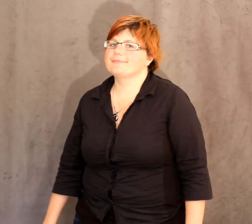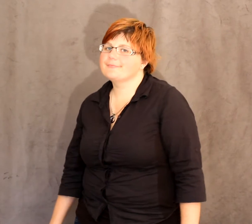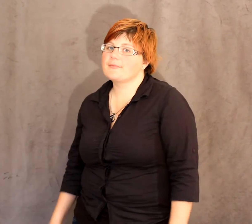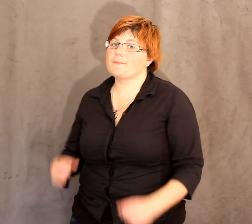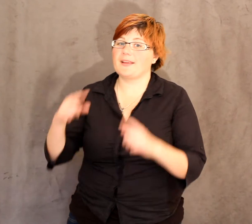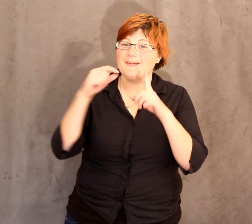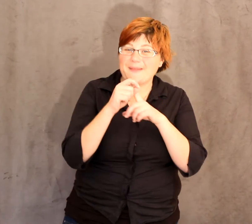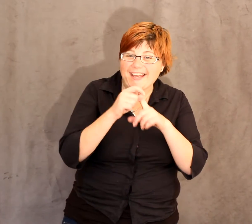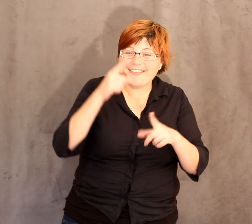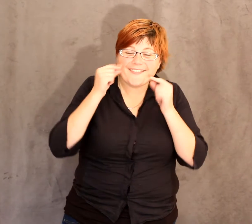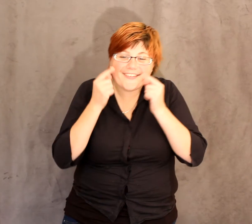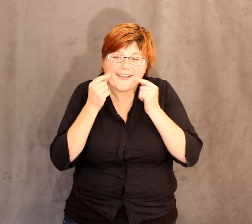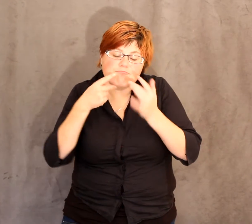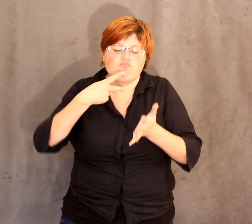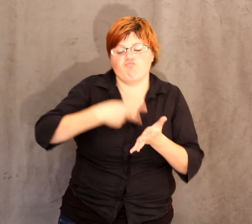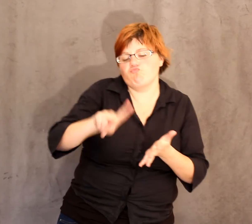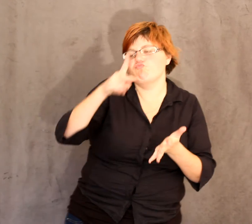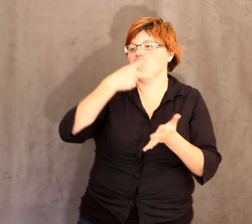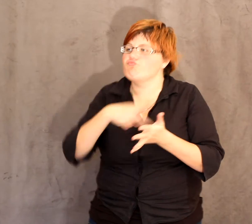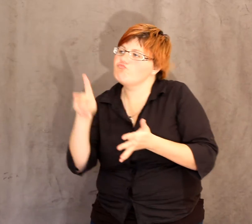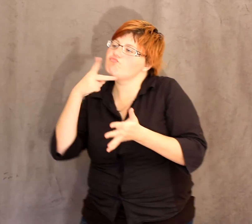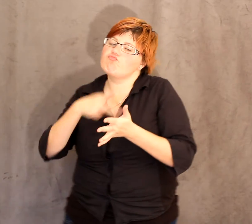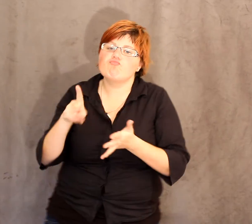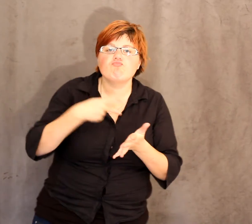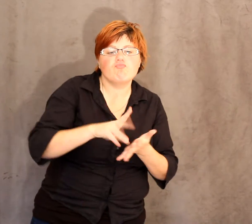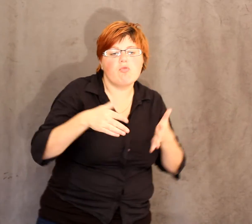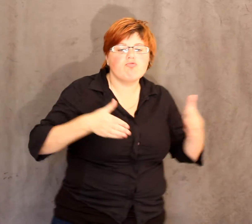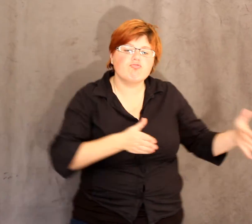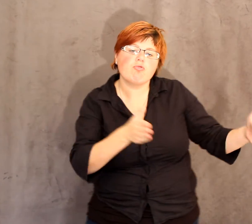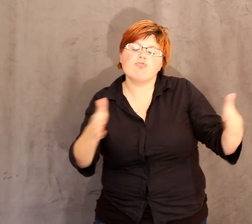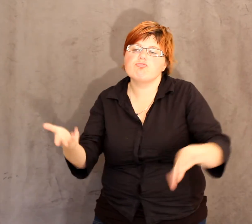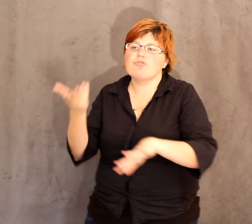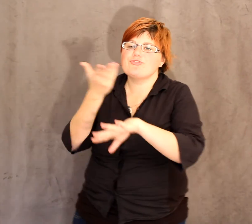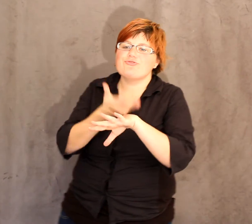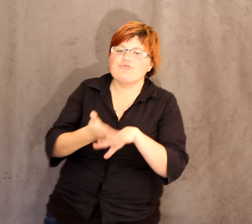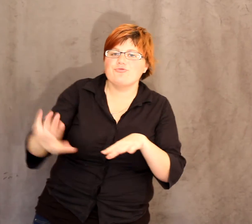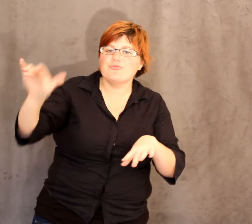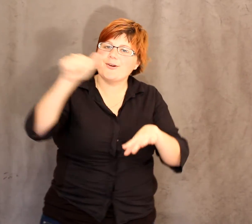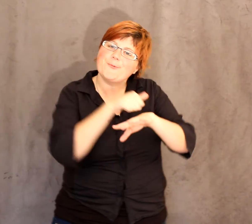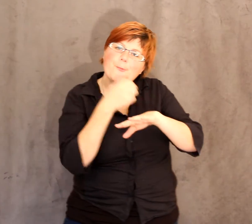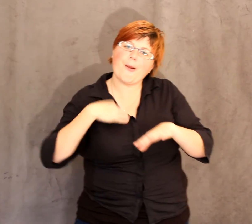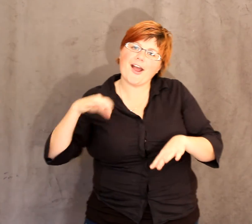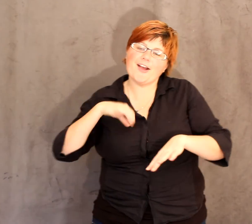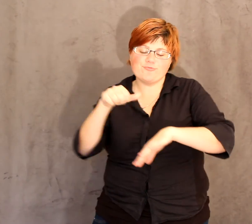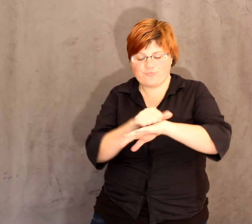Pete the cat was walking down the street in his brand new white shoes.